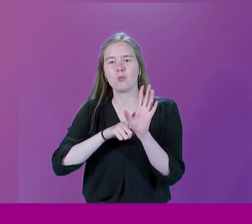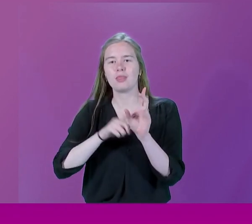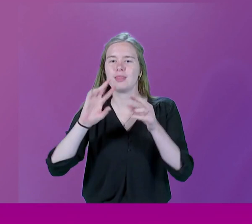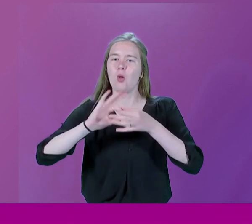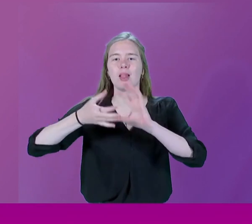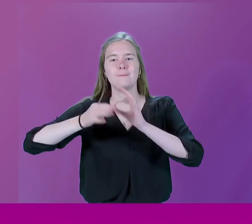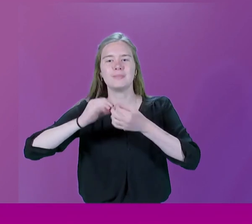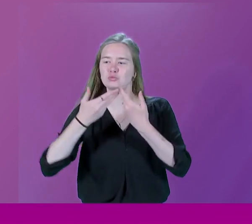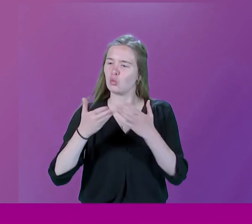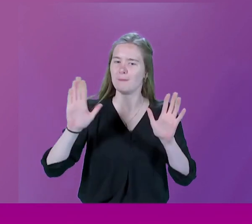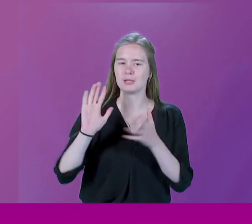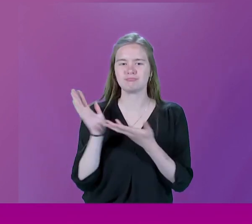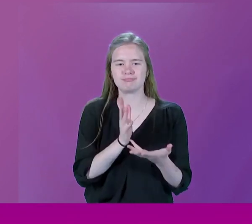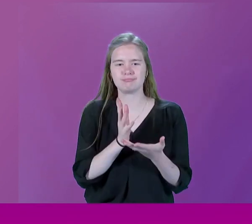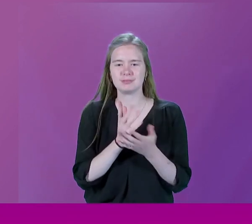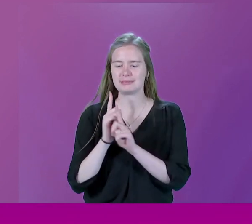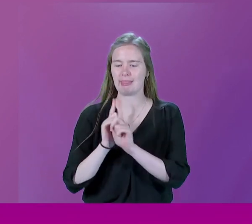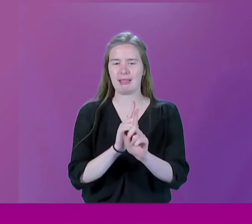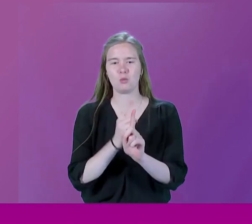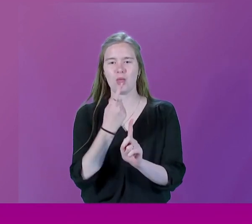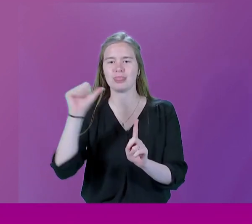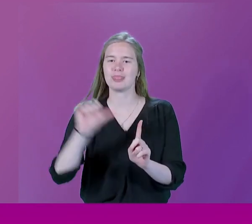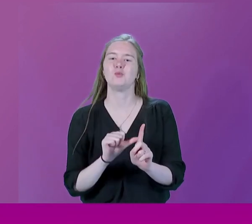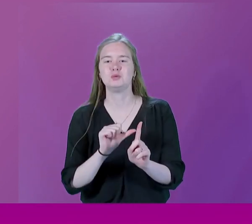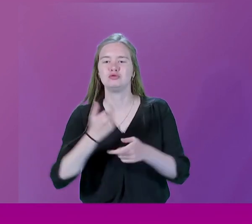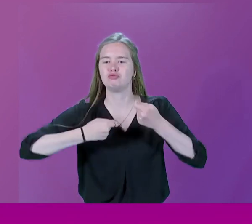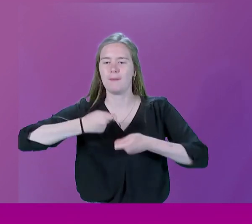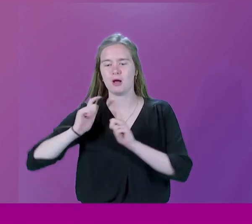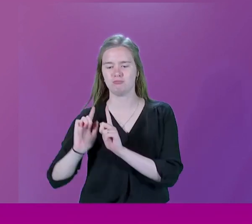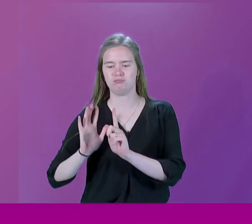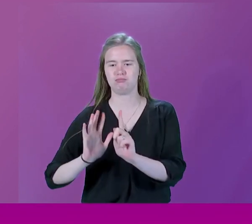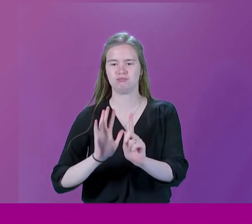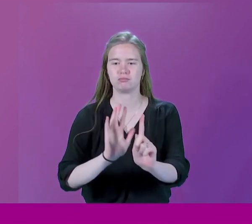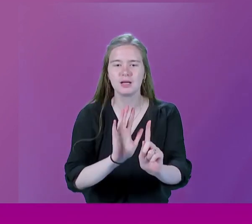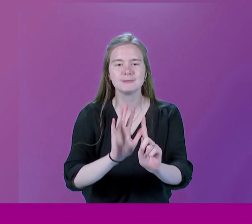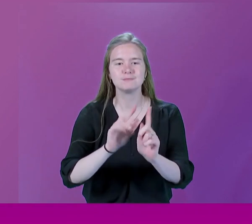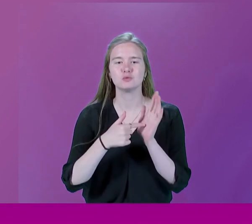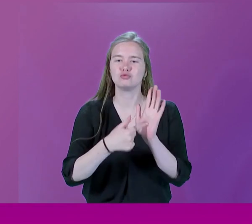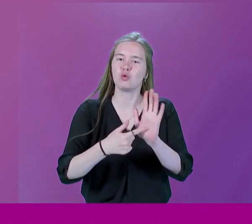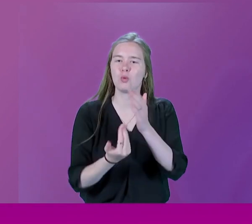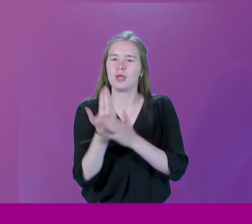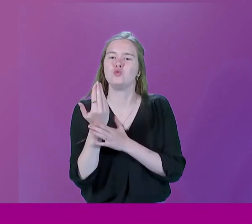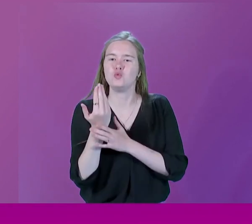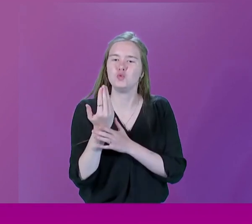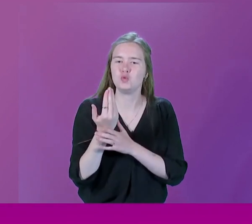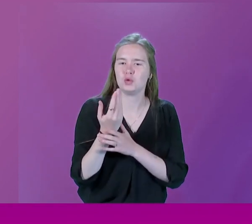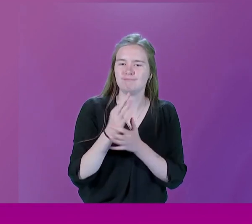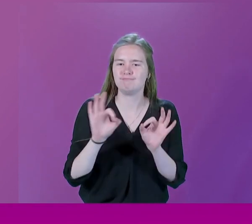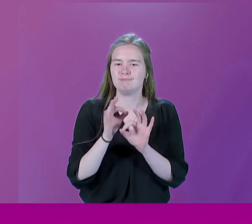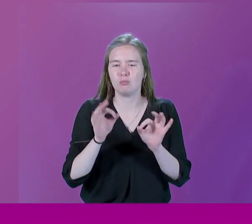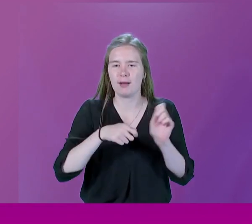ceremony, leading 1,000 drummers as part of the performance and featuring the new instrument, the Glennie